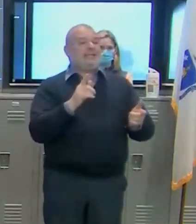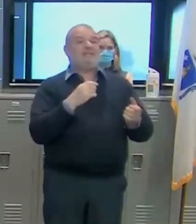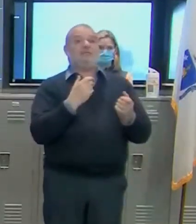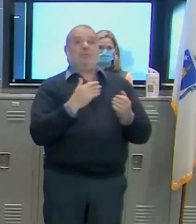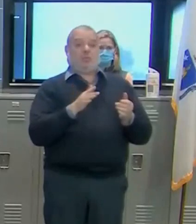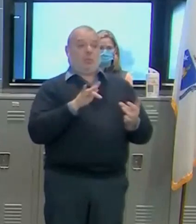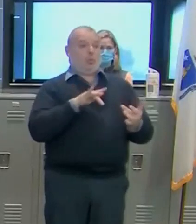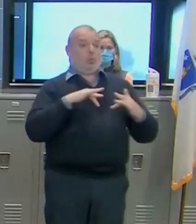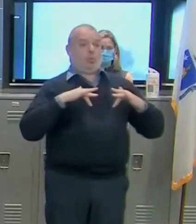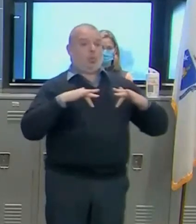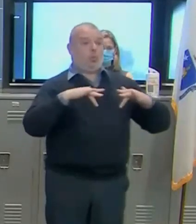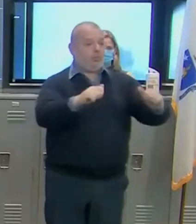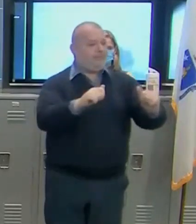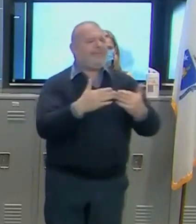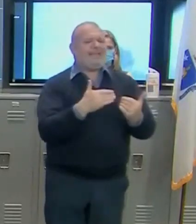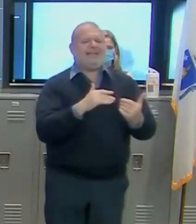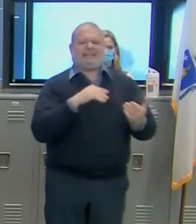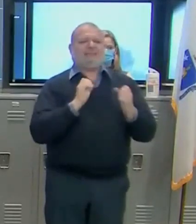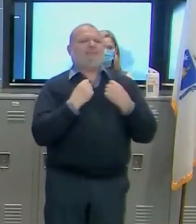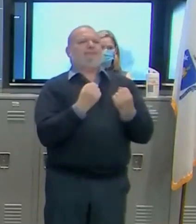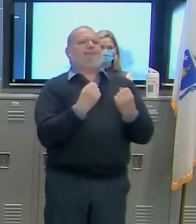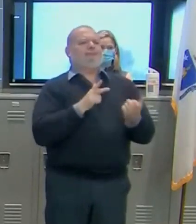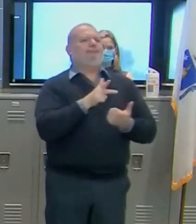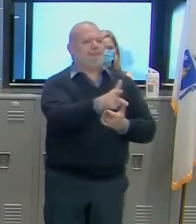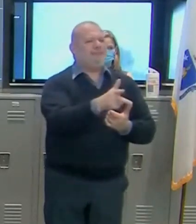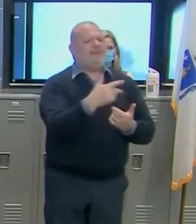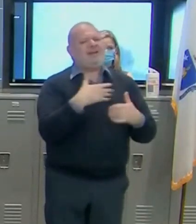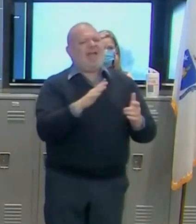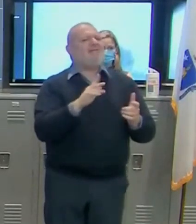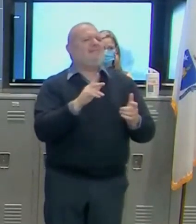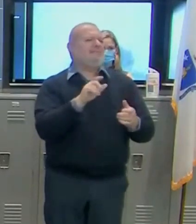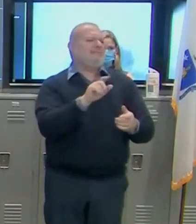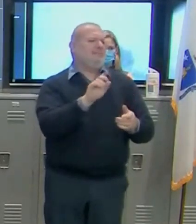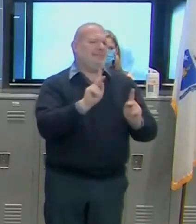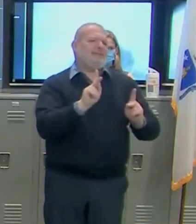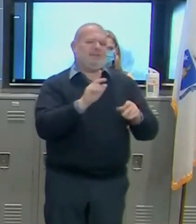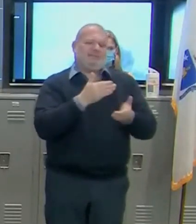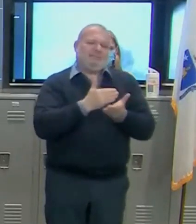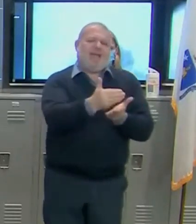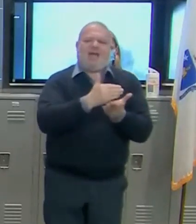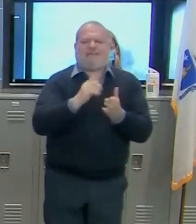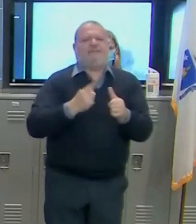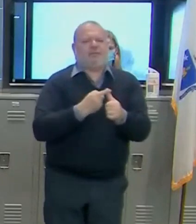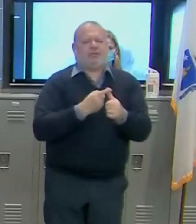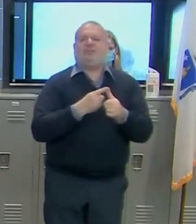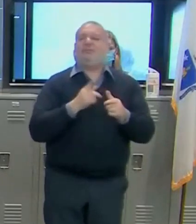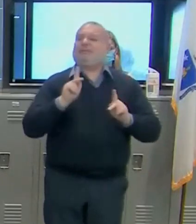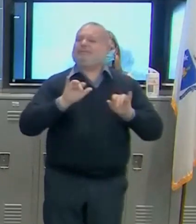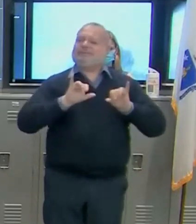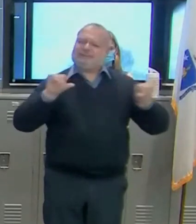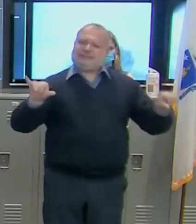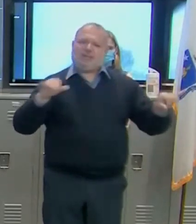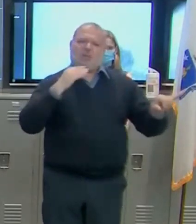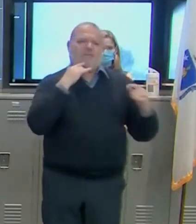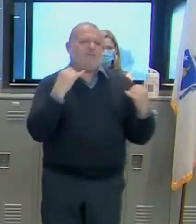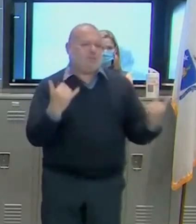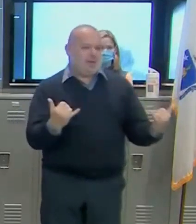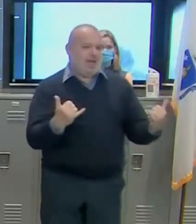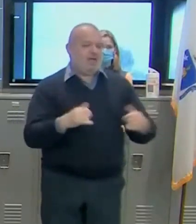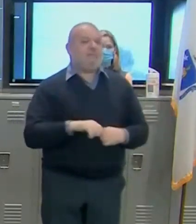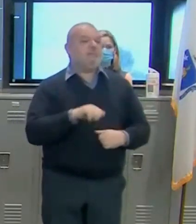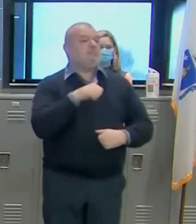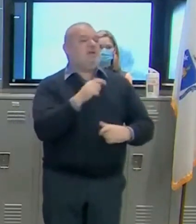to stay off the roads throughout tonight and into early morning tomorrow if they can. The snow obviously will end, but